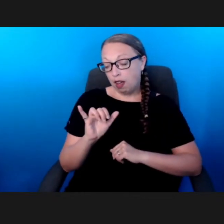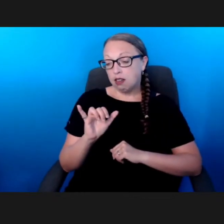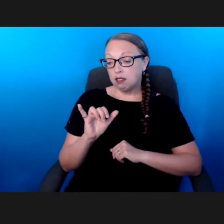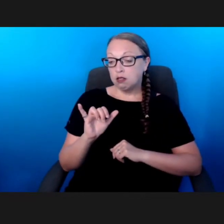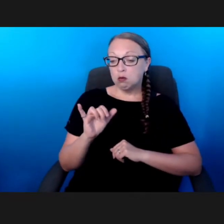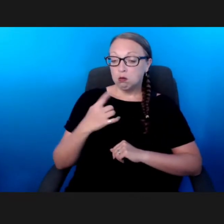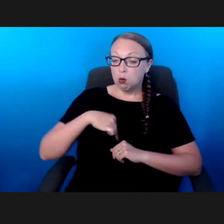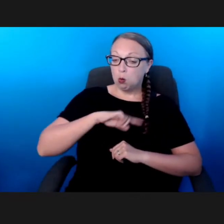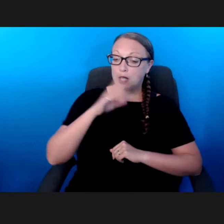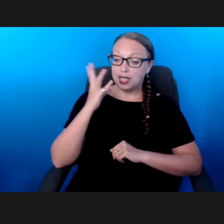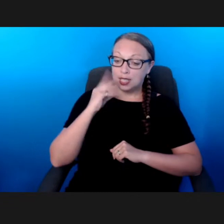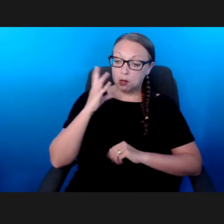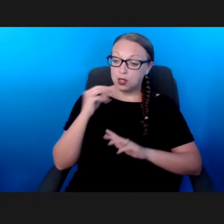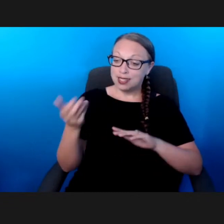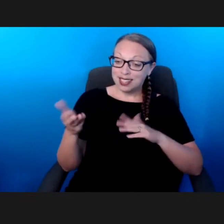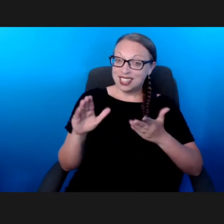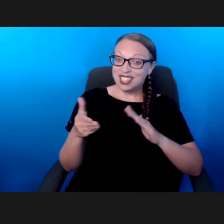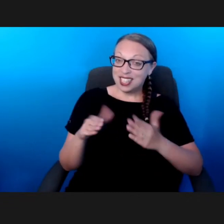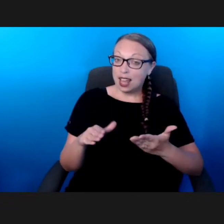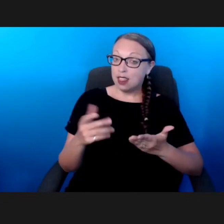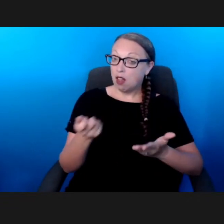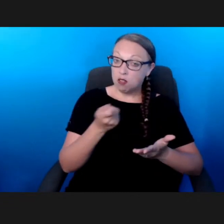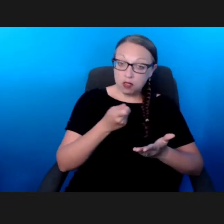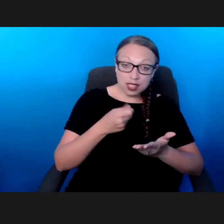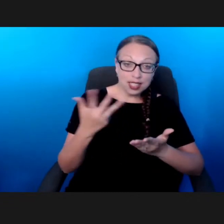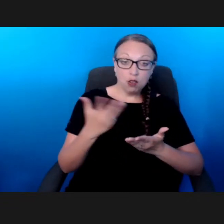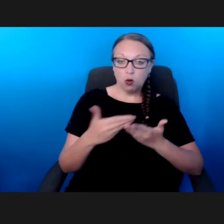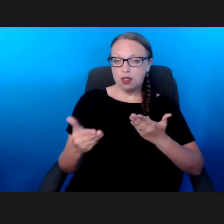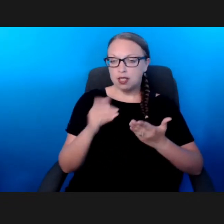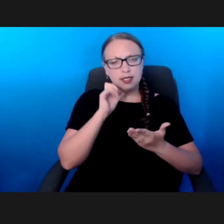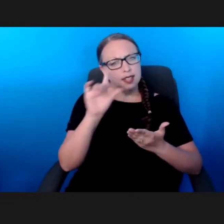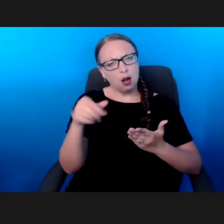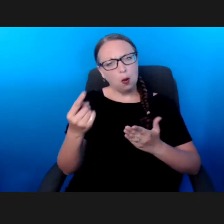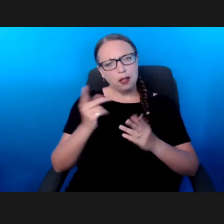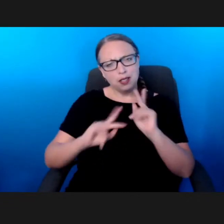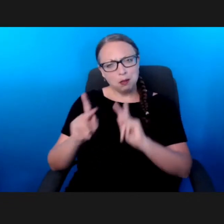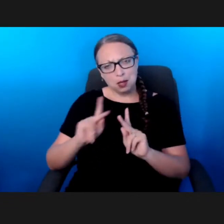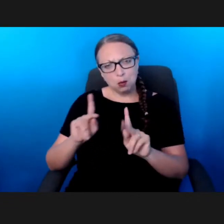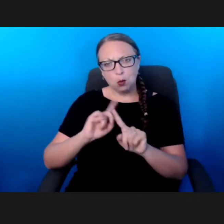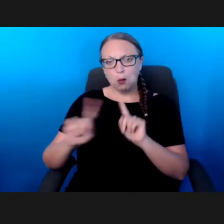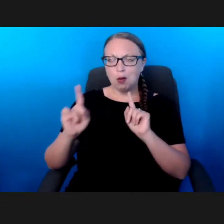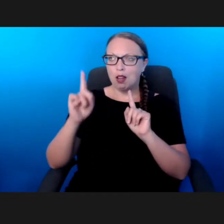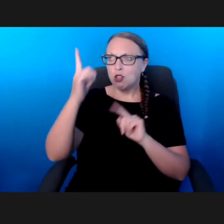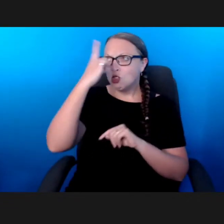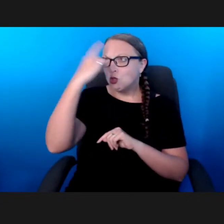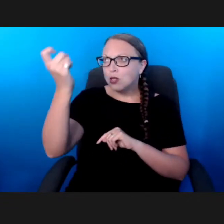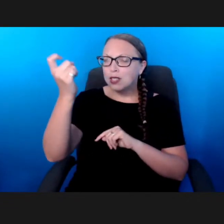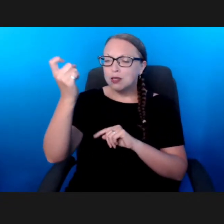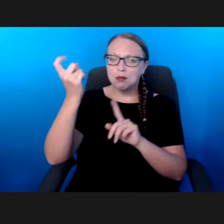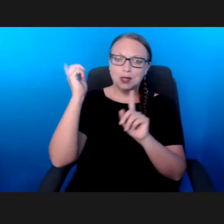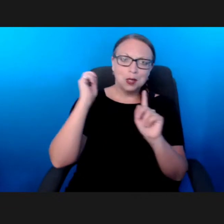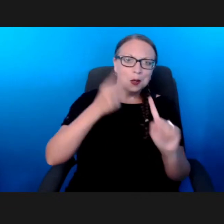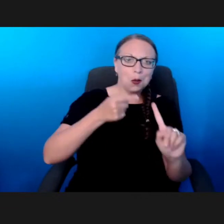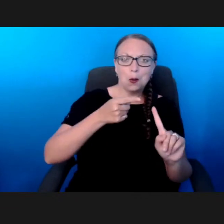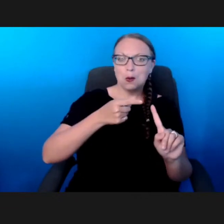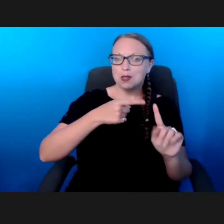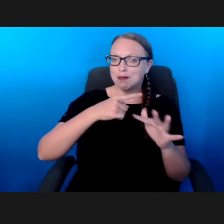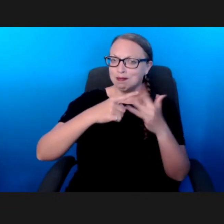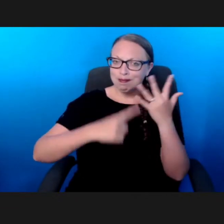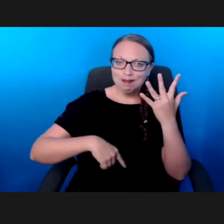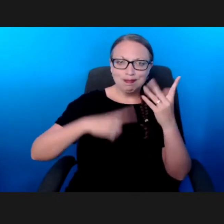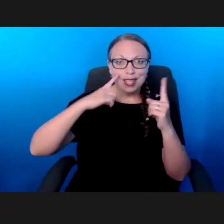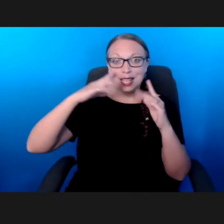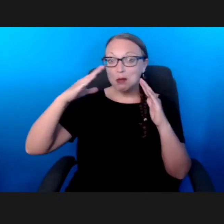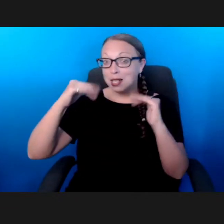experience death of many things, not just people we love, but dreams, goals, on and on. Expectations